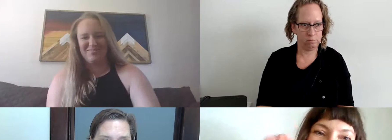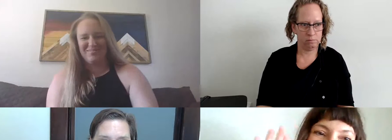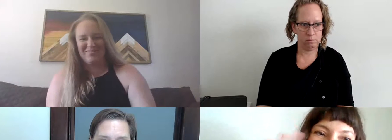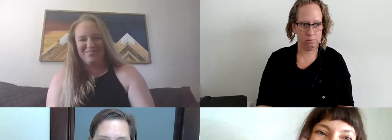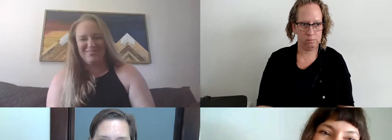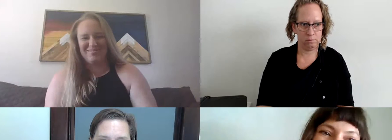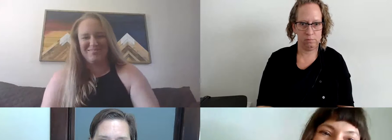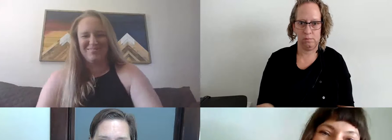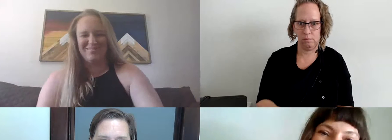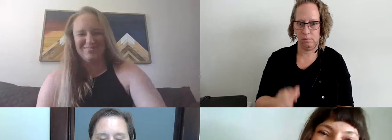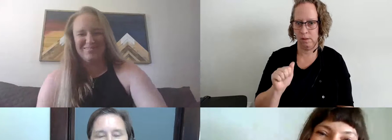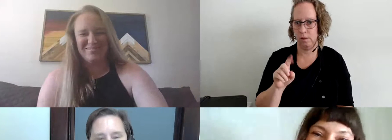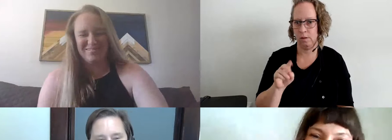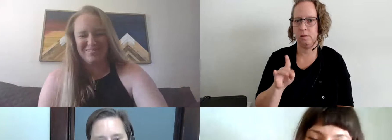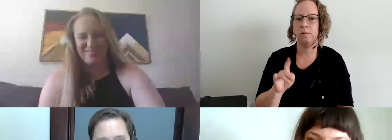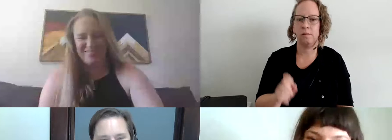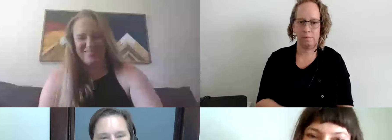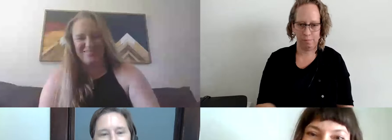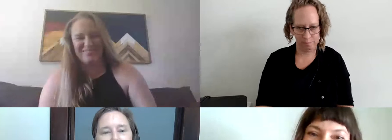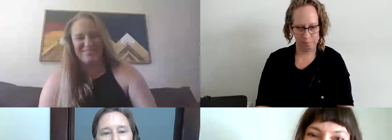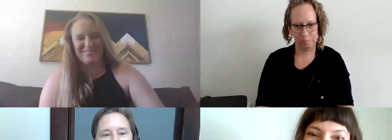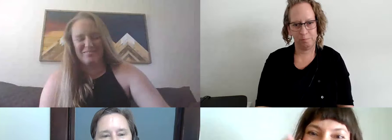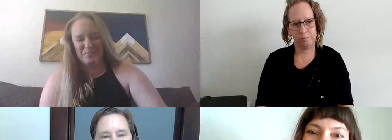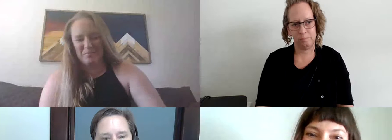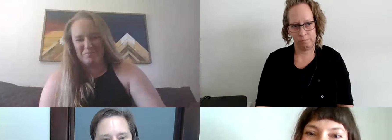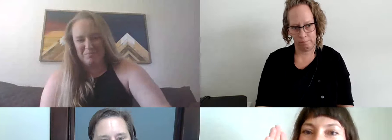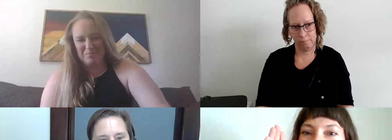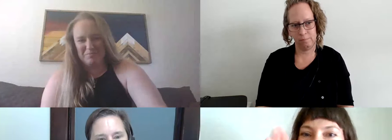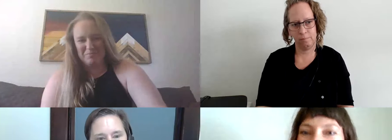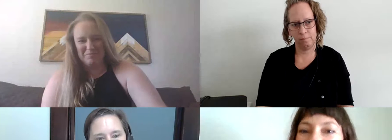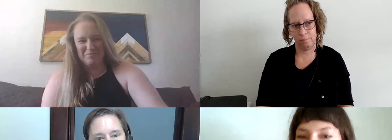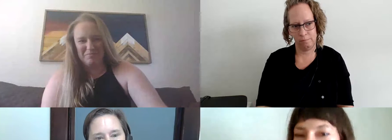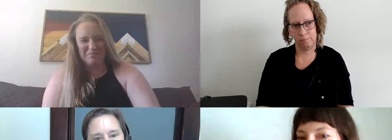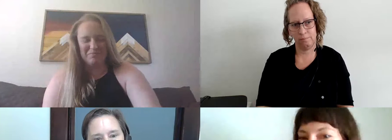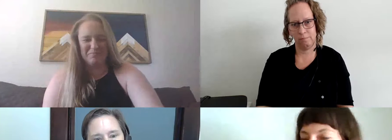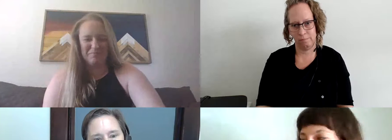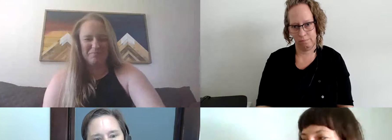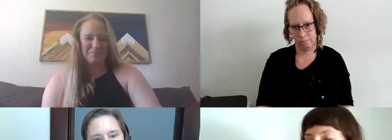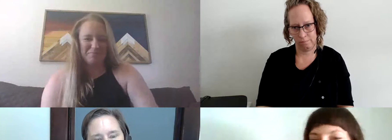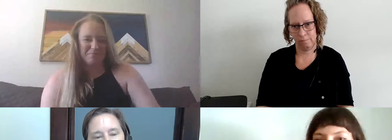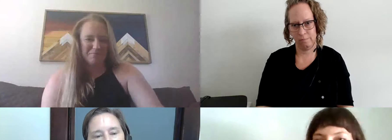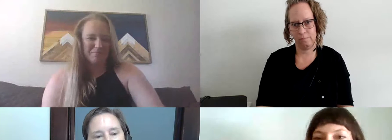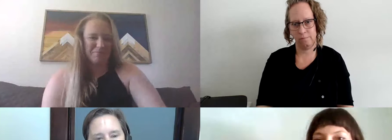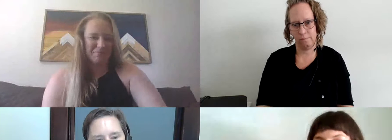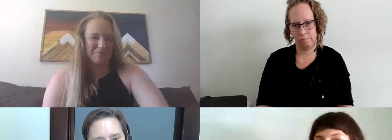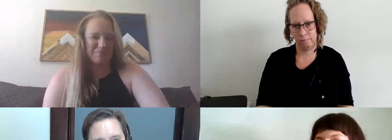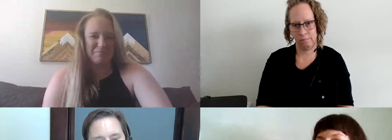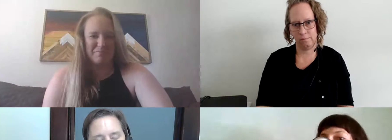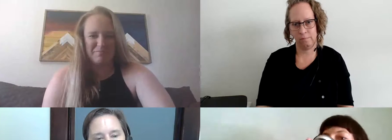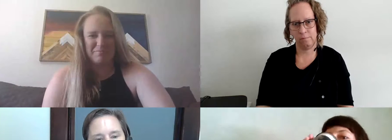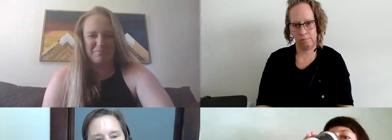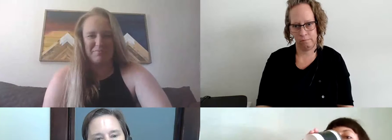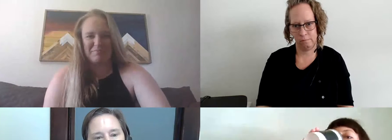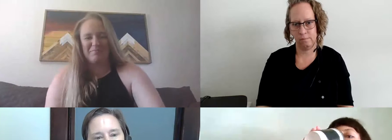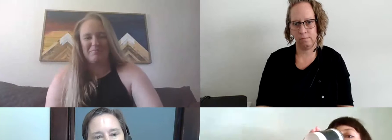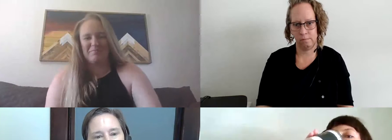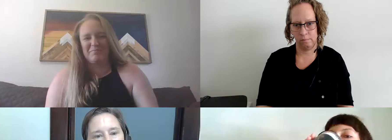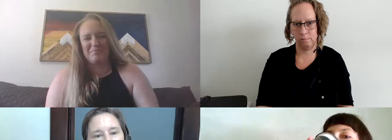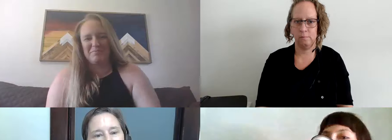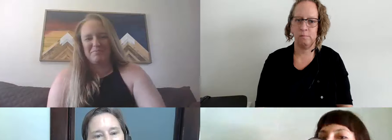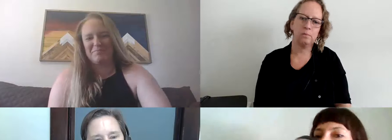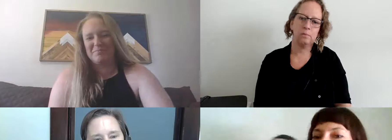Tatiana? I can't think of. Adobe Connect. That's it. Adobe Connect and WebEx. Those